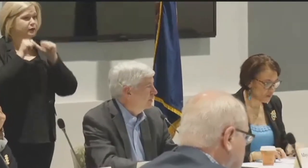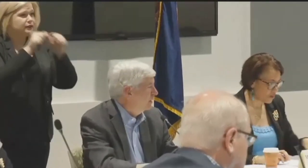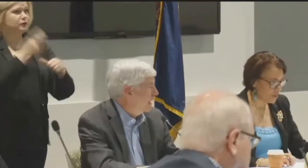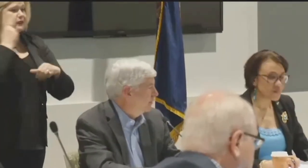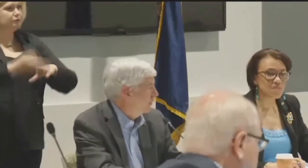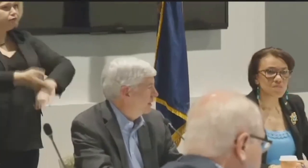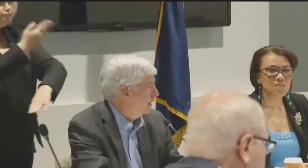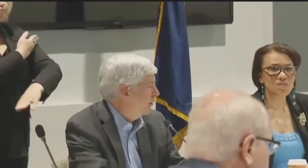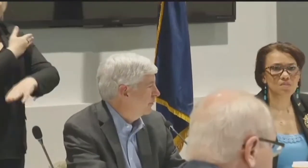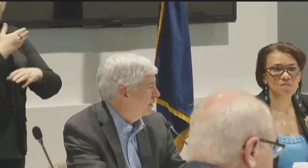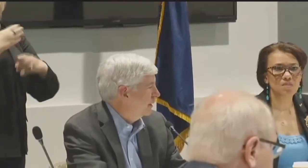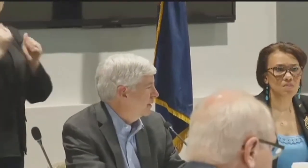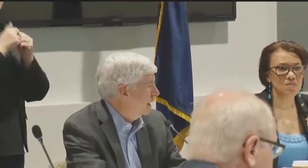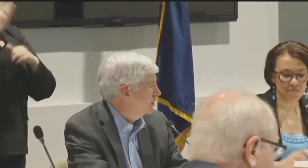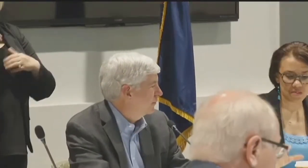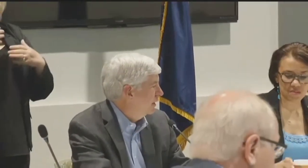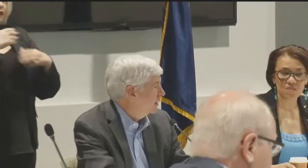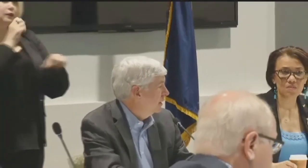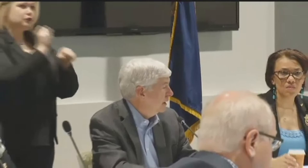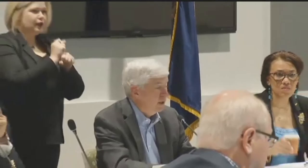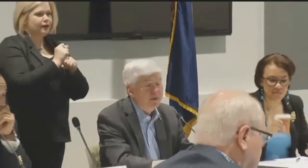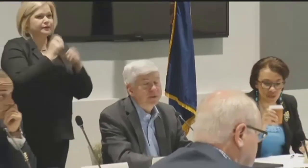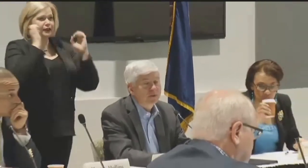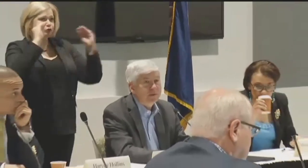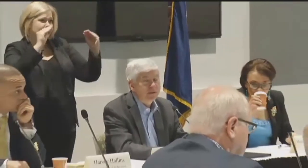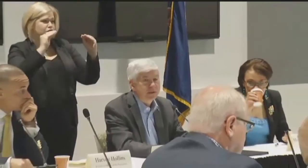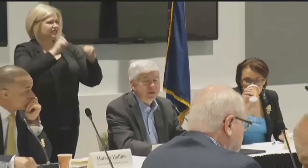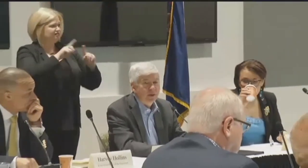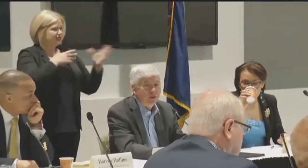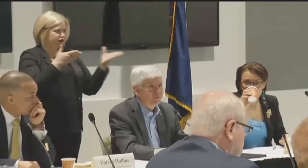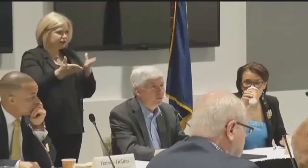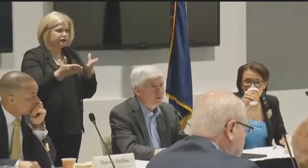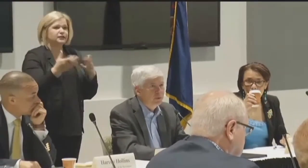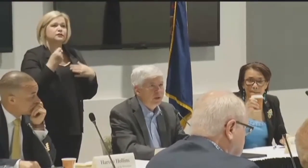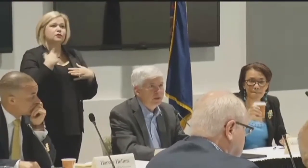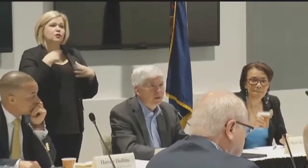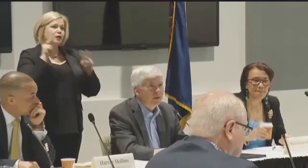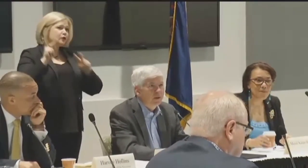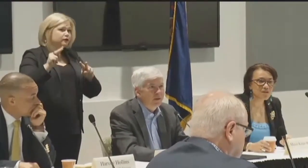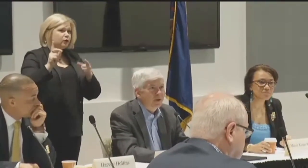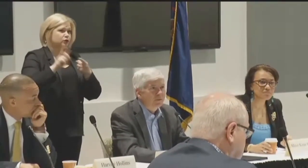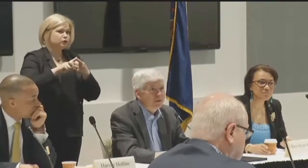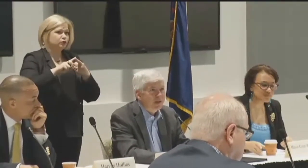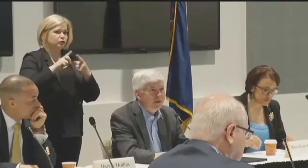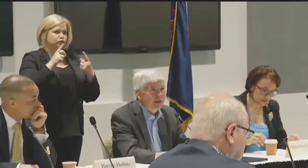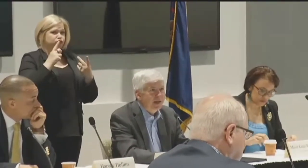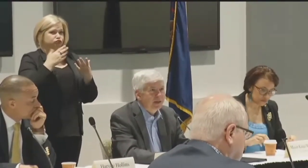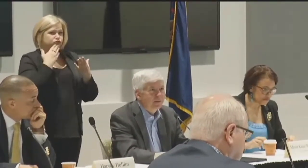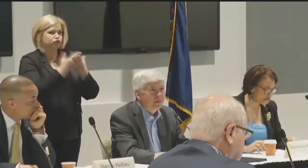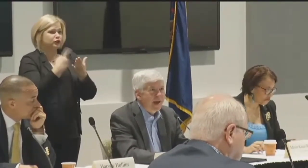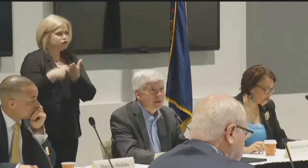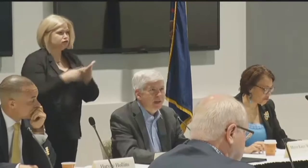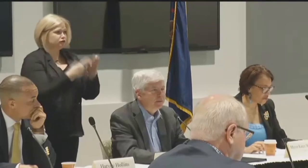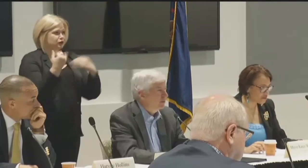good progress on the jobs front, the health front, the education front, and all these services. So I look forward to a thoughtful discussion today